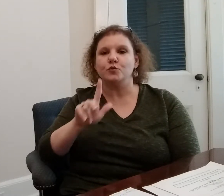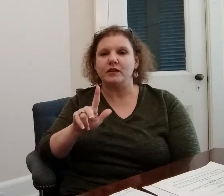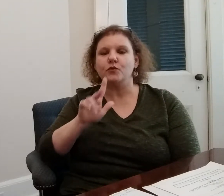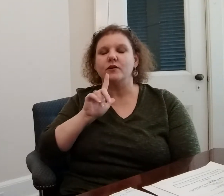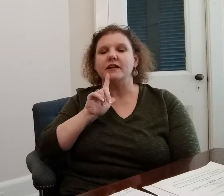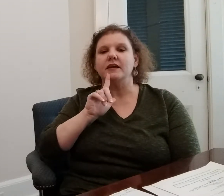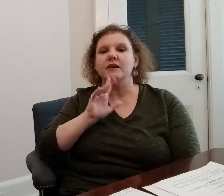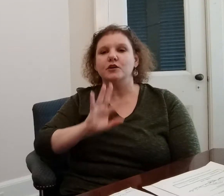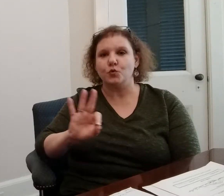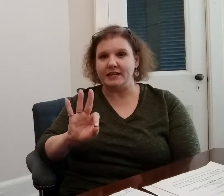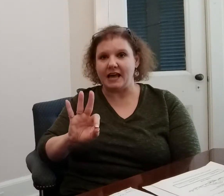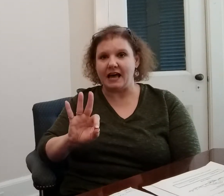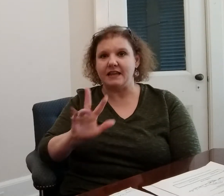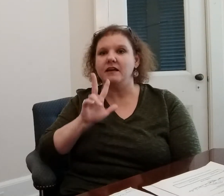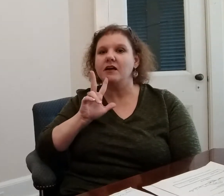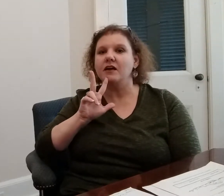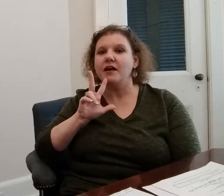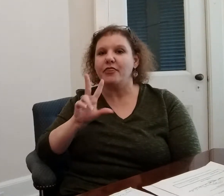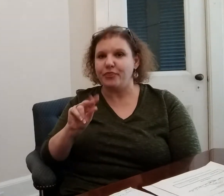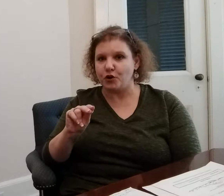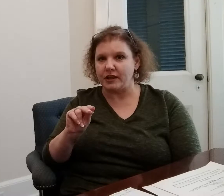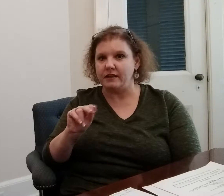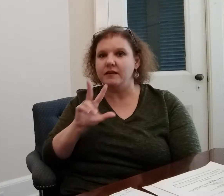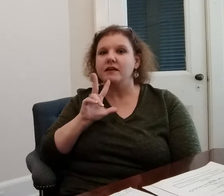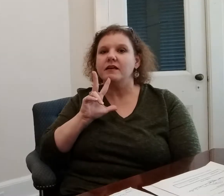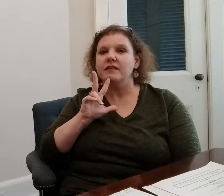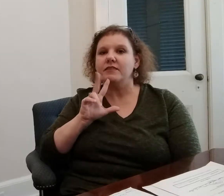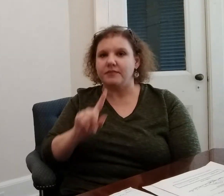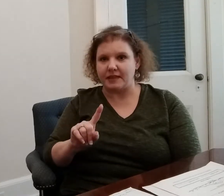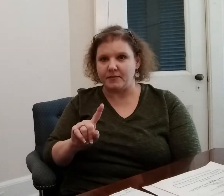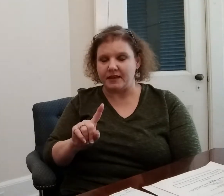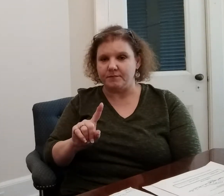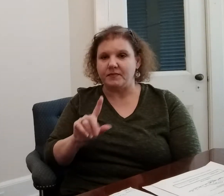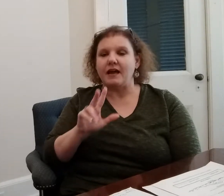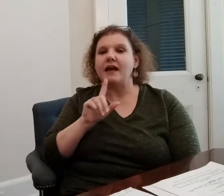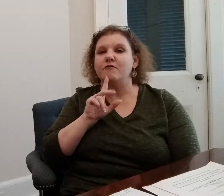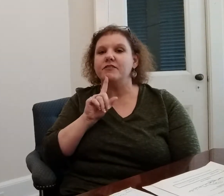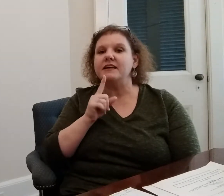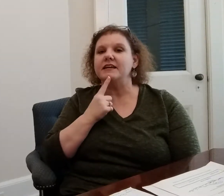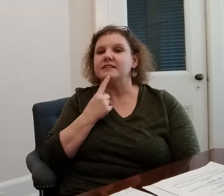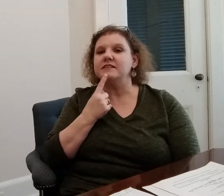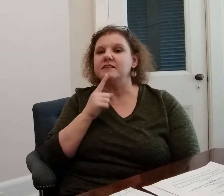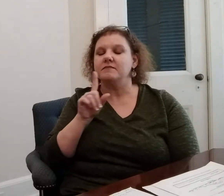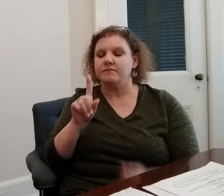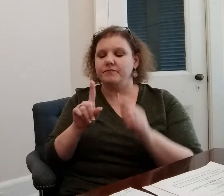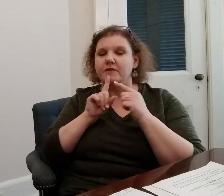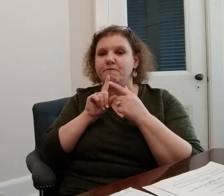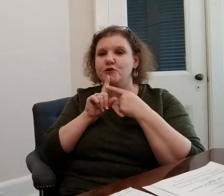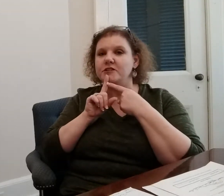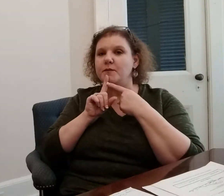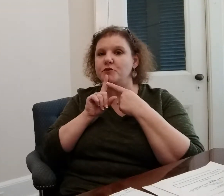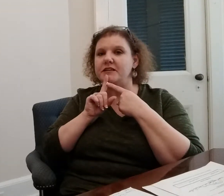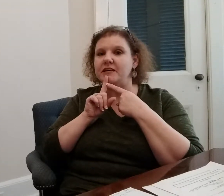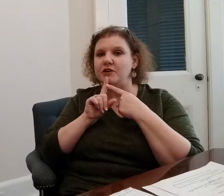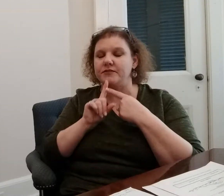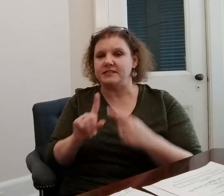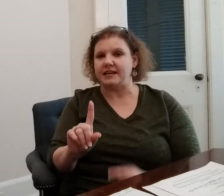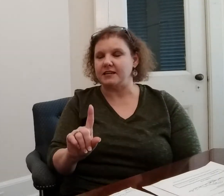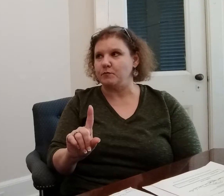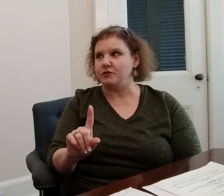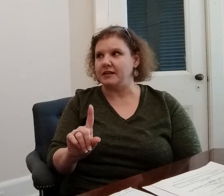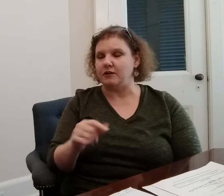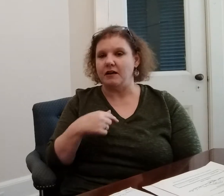23 29 30 same thing okay everything is the first numbers here